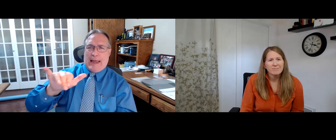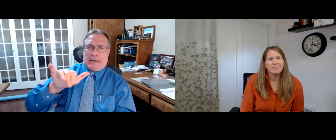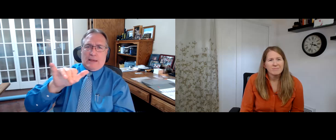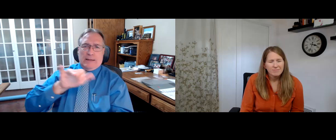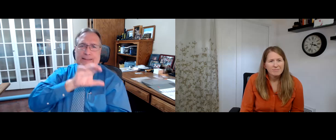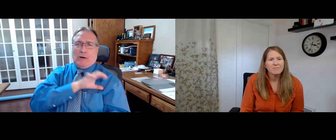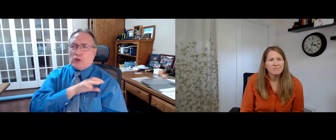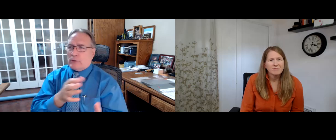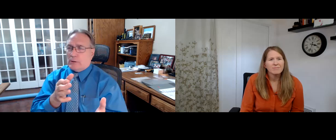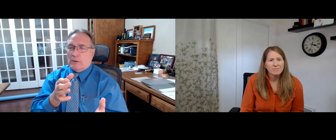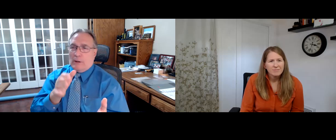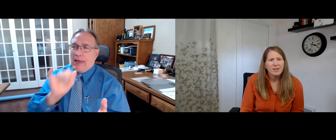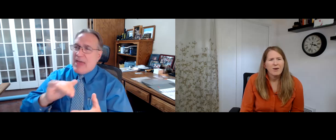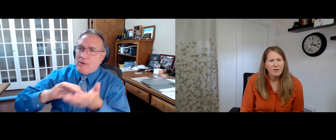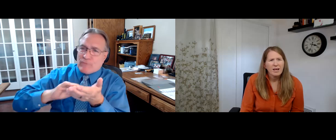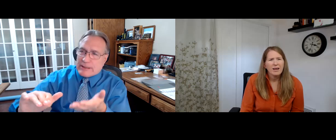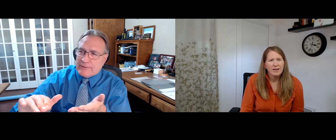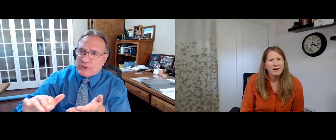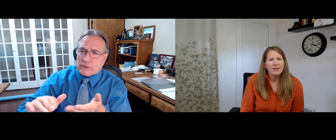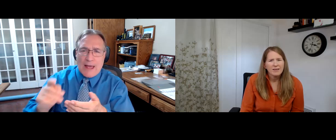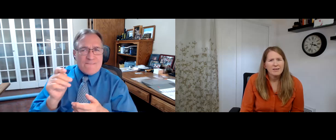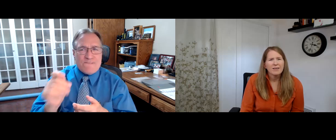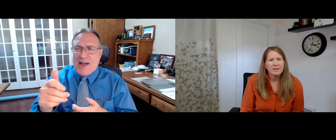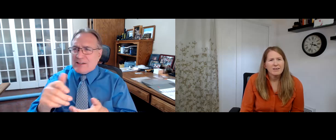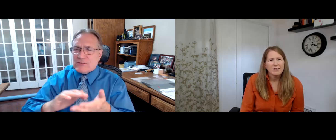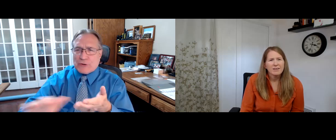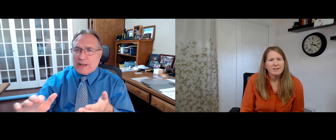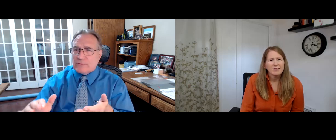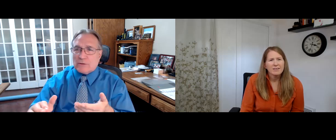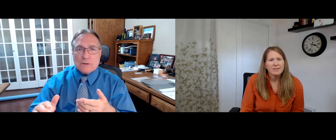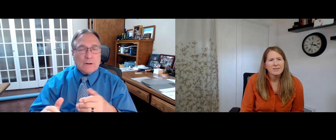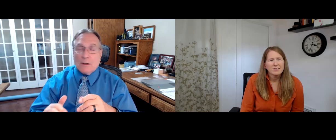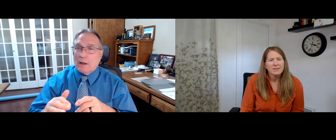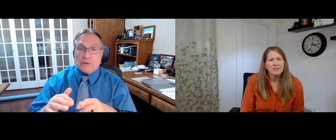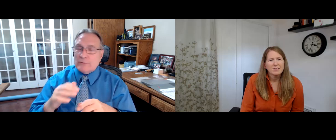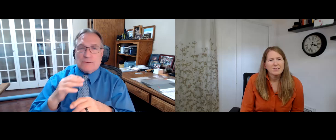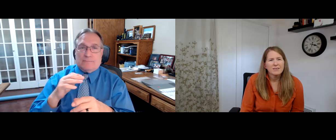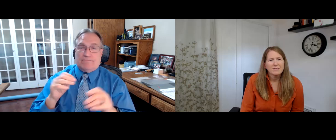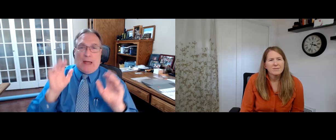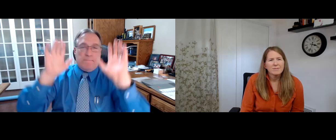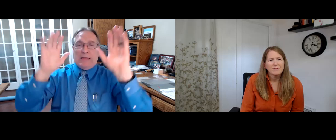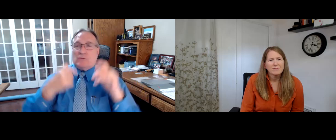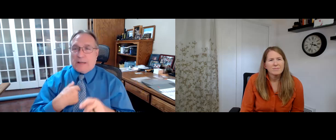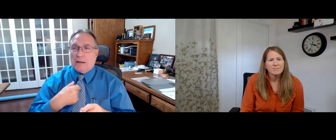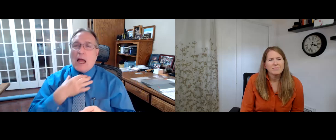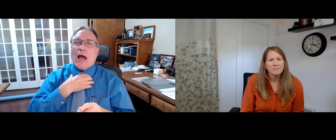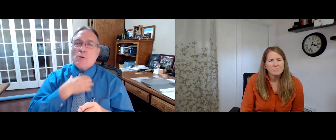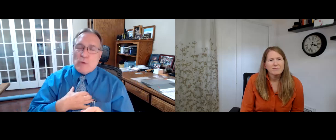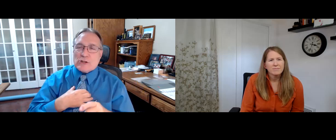Christ-like character, and that of forgiveness, fast forgiveness, just amazed me. I